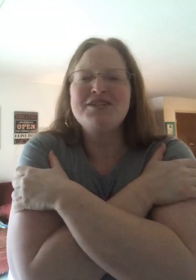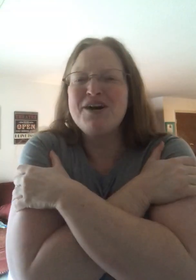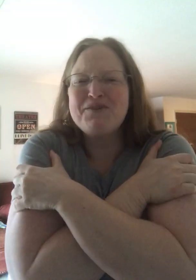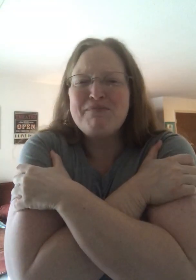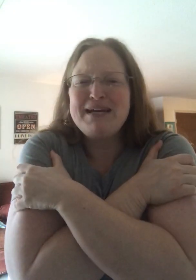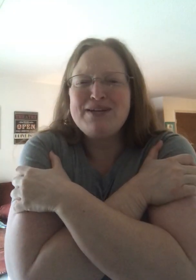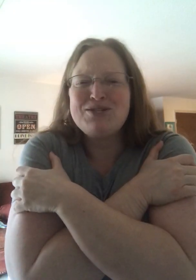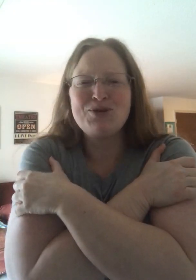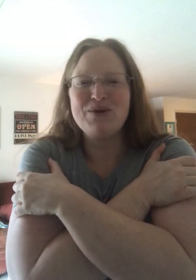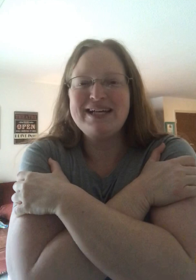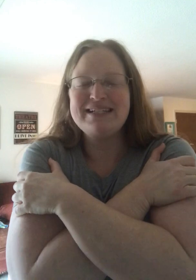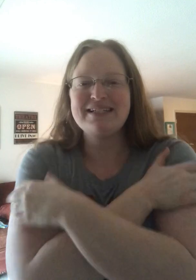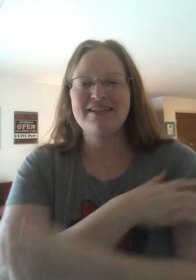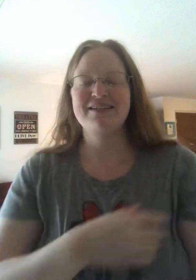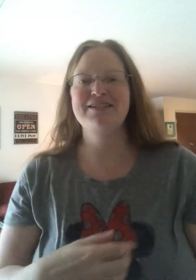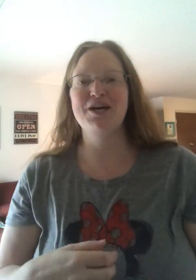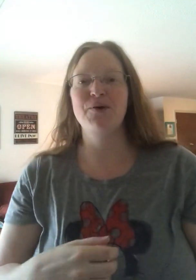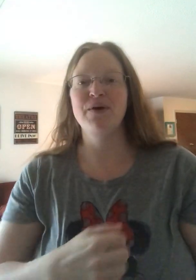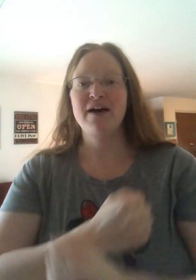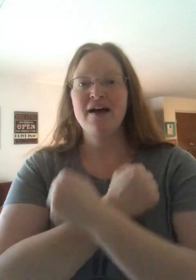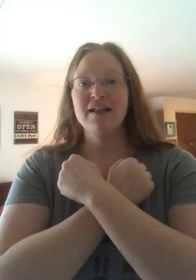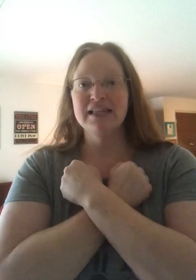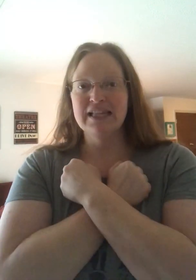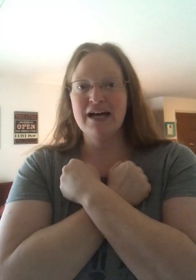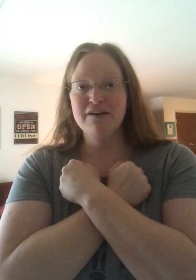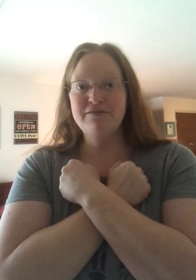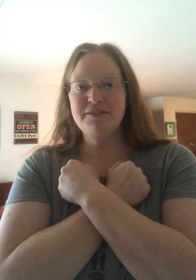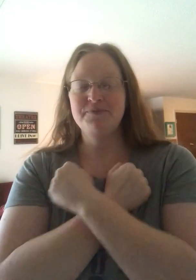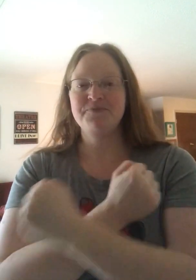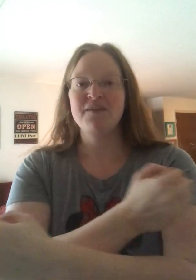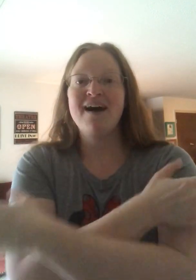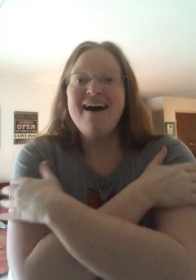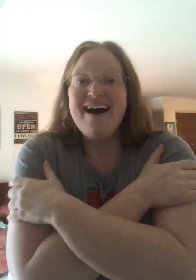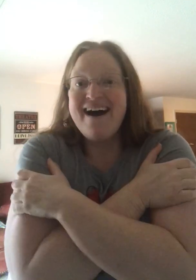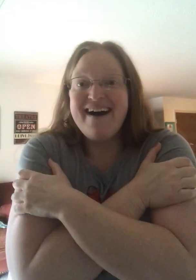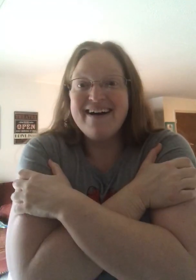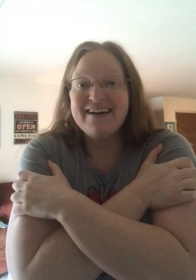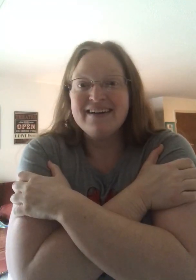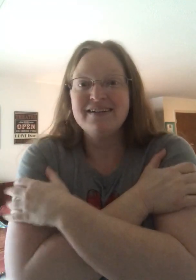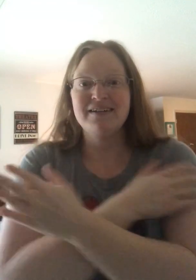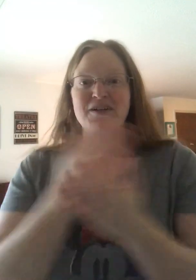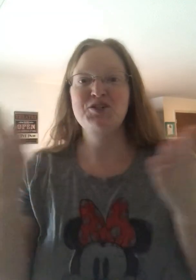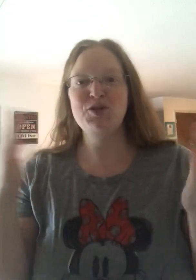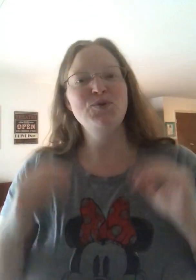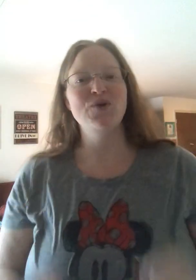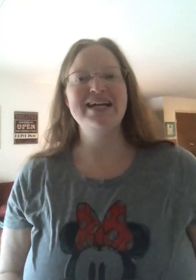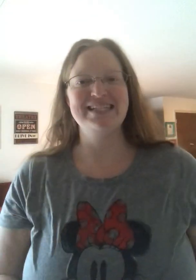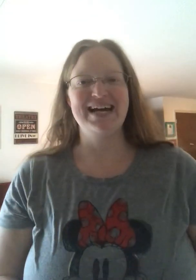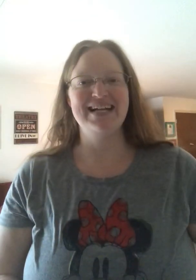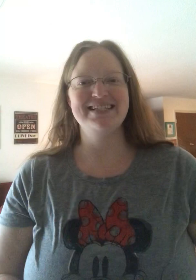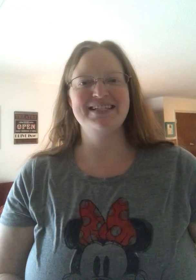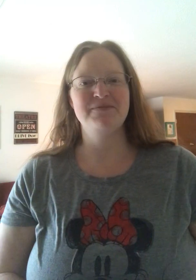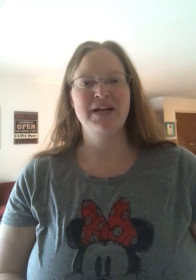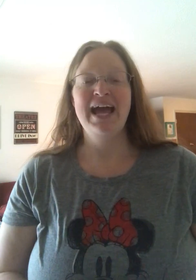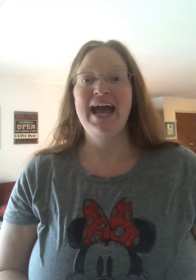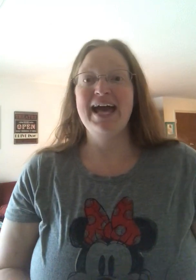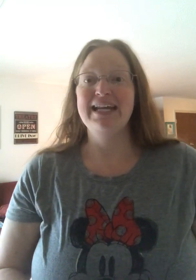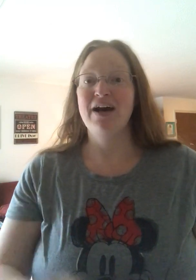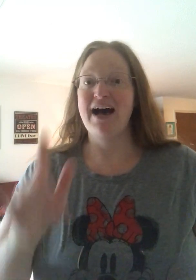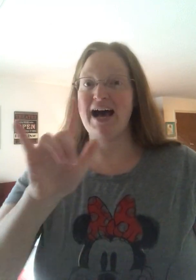a big squeeze. So, love, hug, two great signs. And I